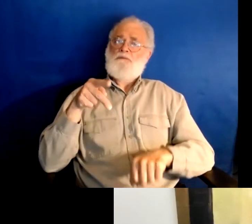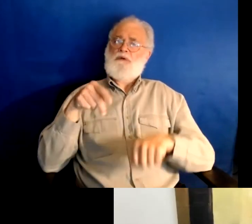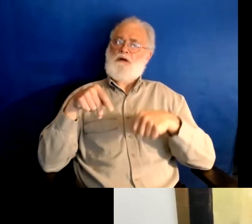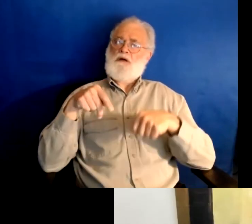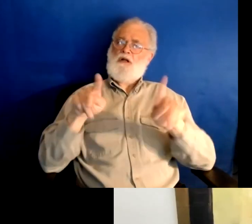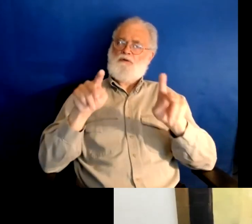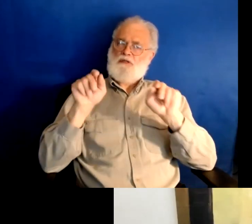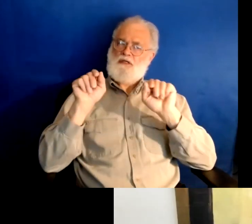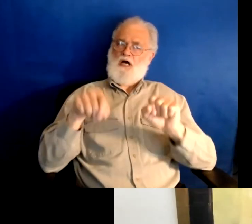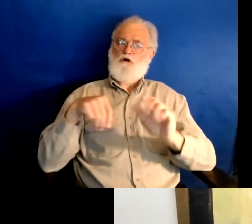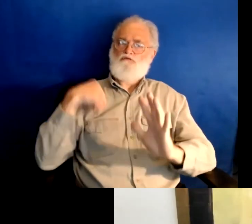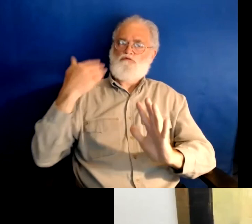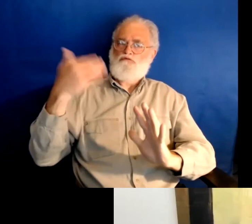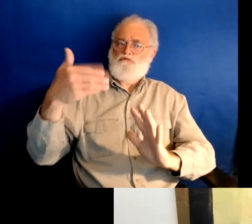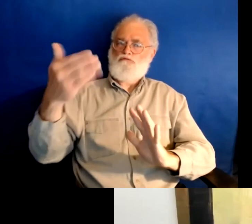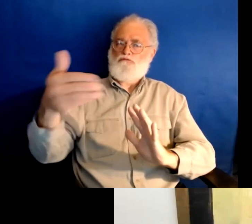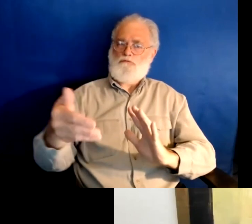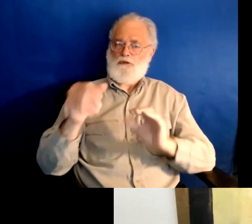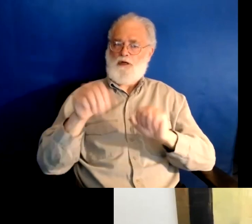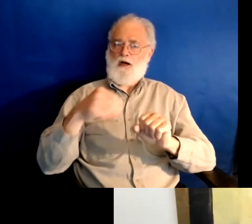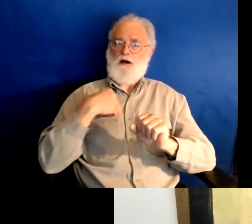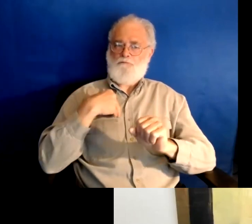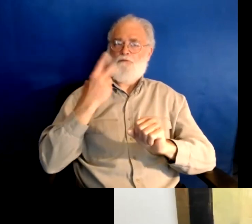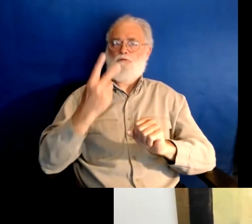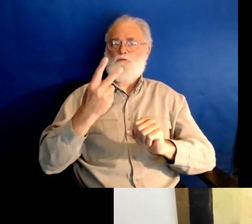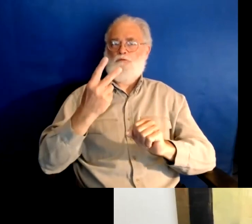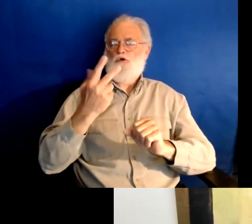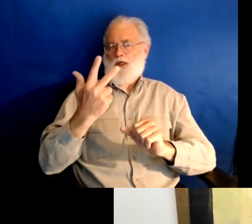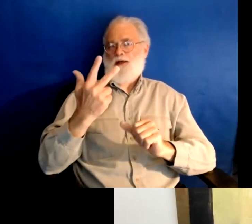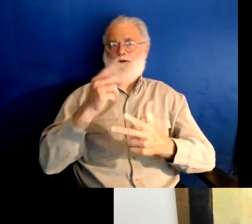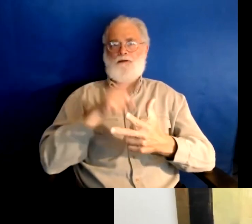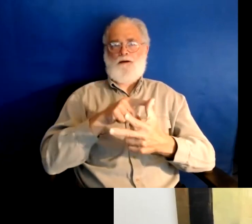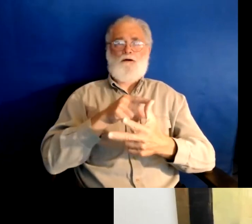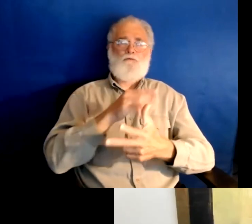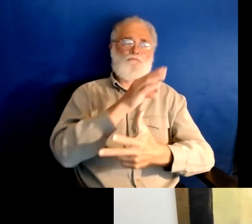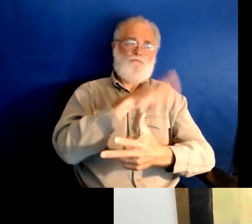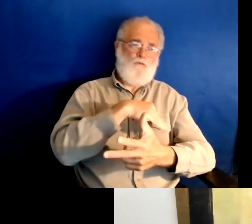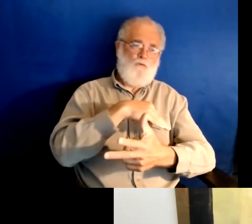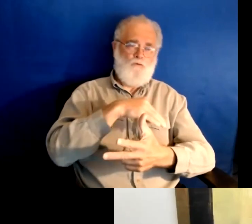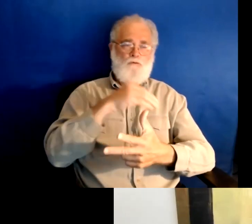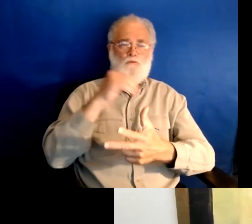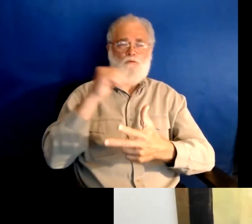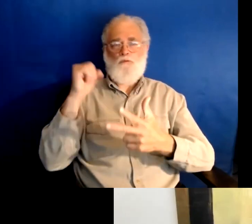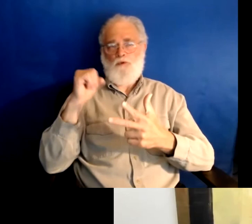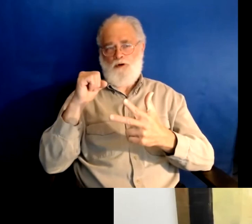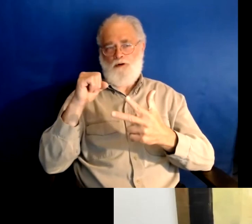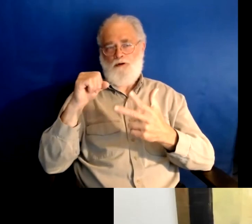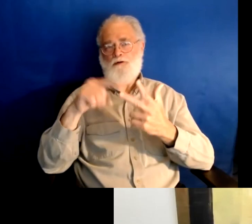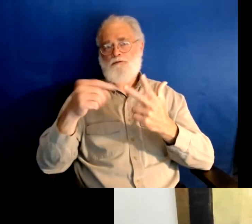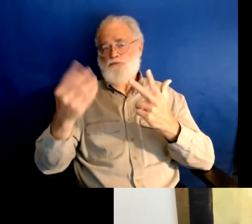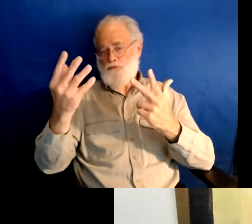2 times a year. But MAP allows us to do it periodically. I think